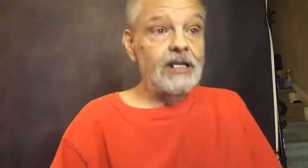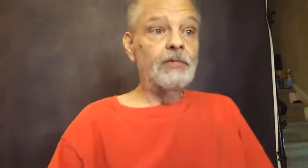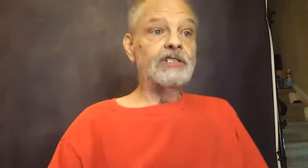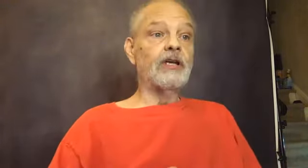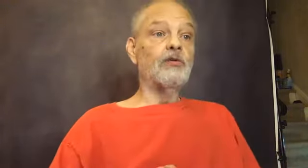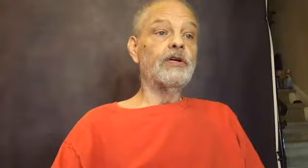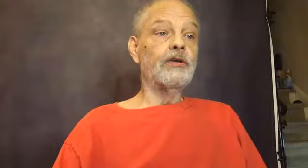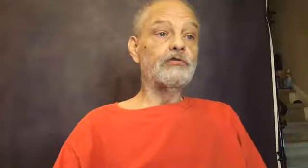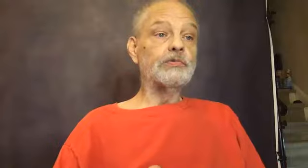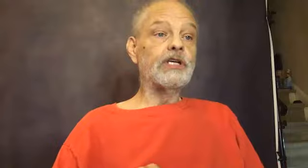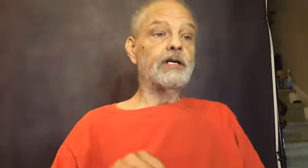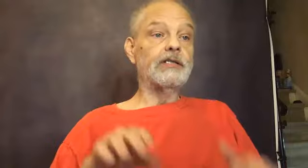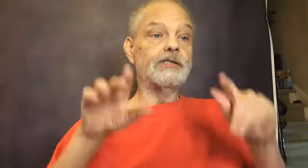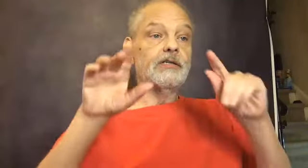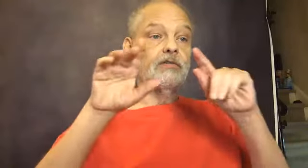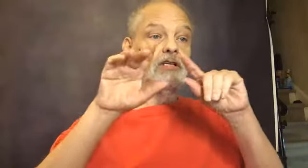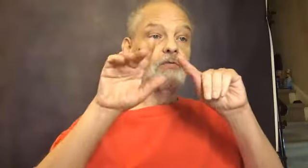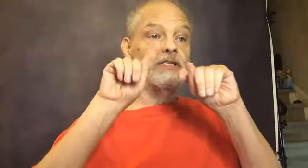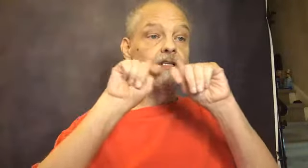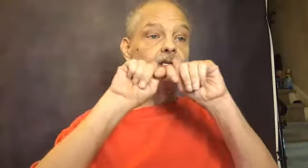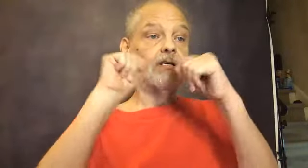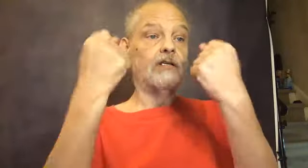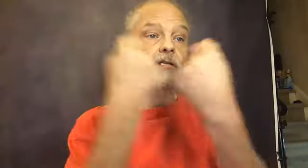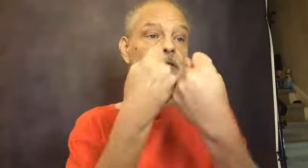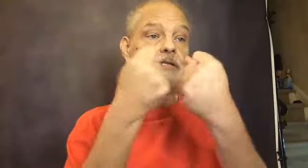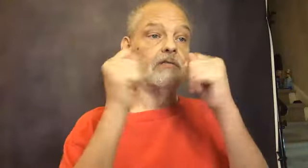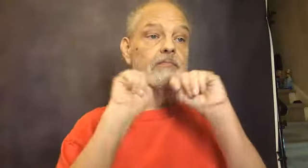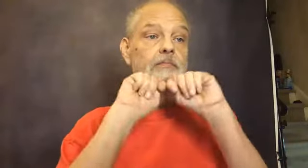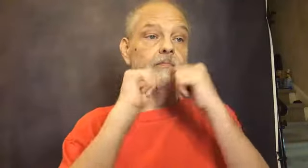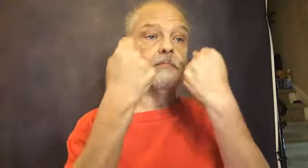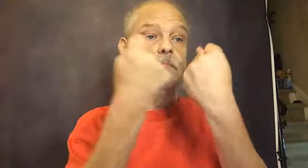Team is another one of the group signs done with a T. Team.